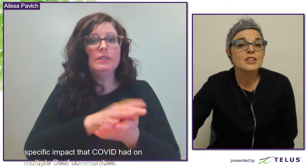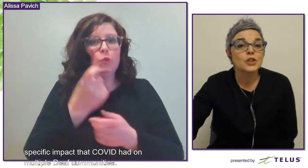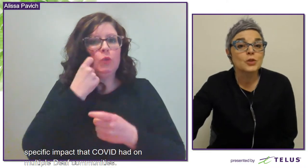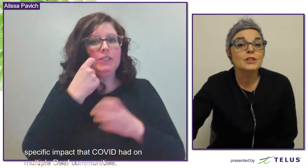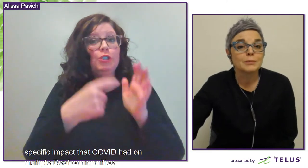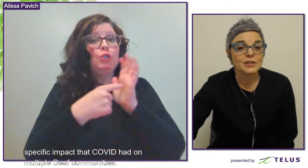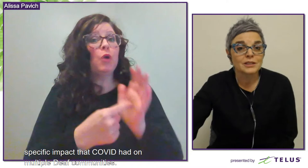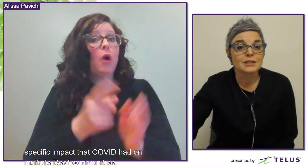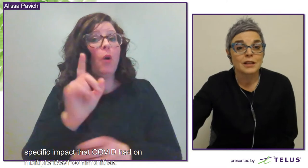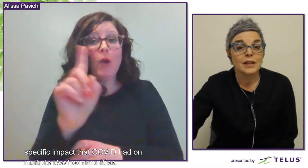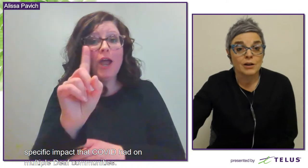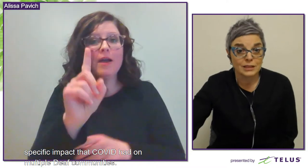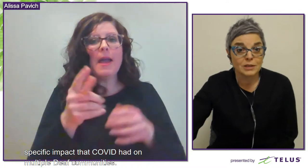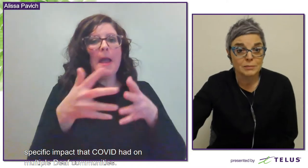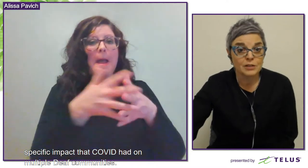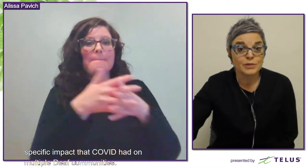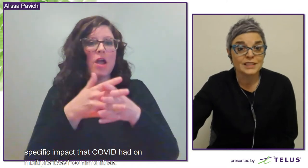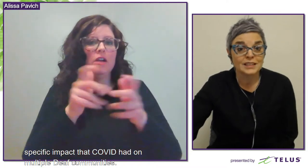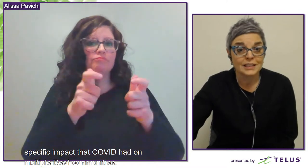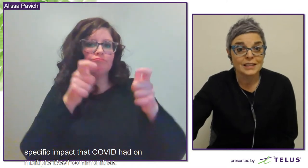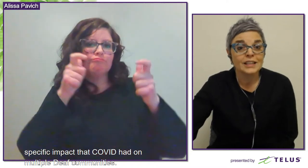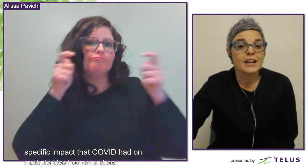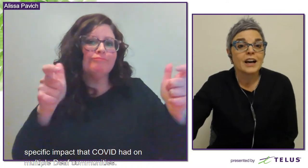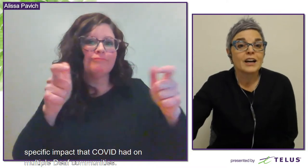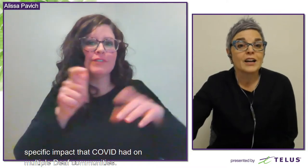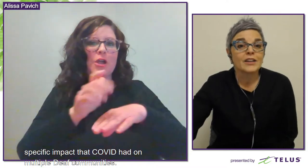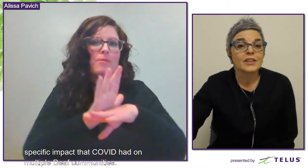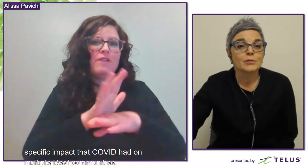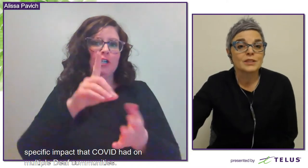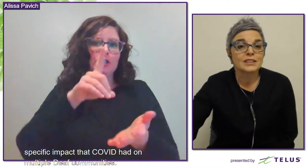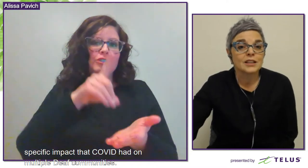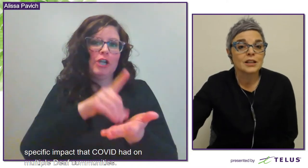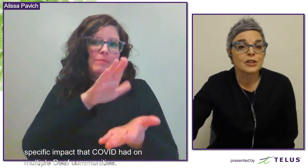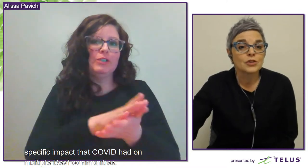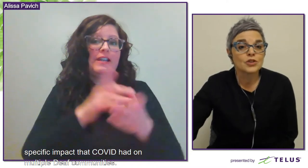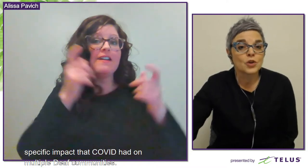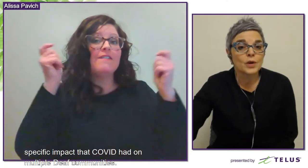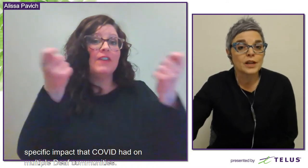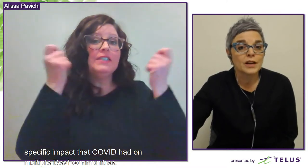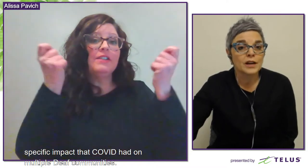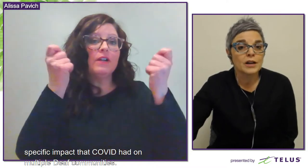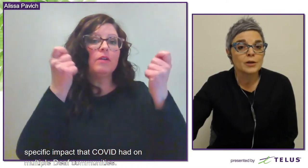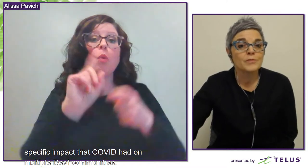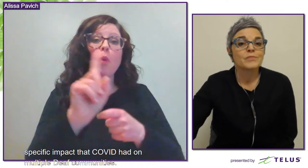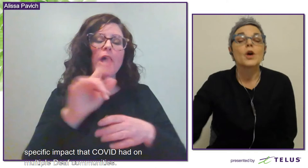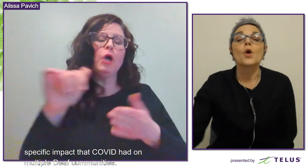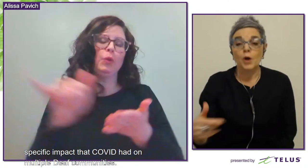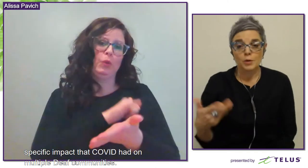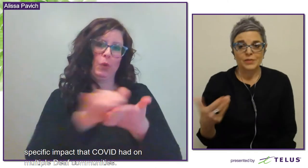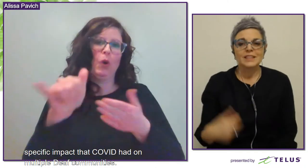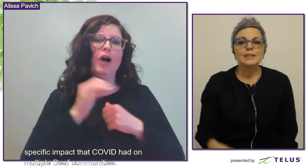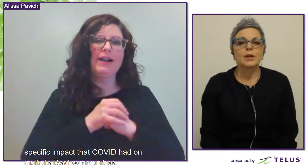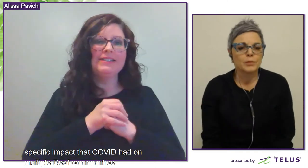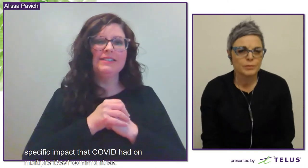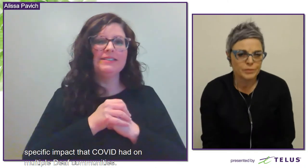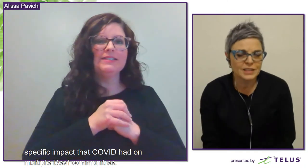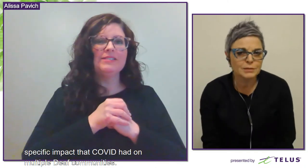There was just a news announcement made recently that was showing,